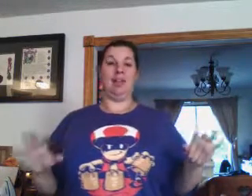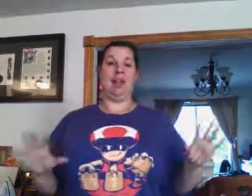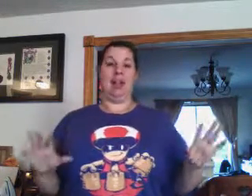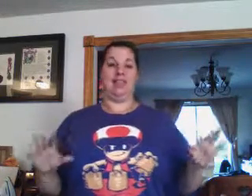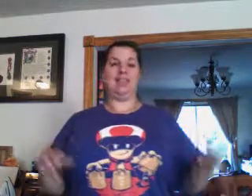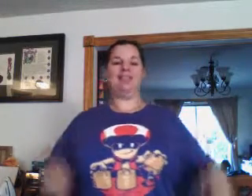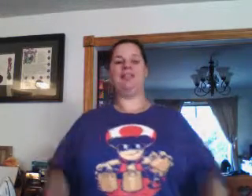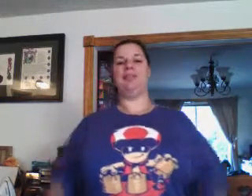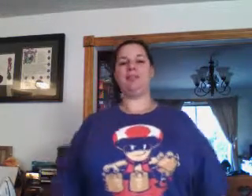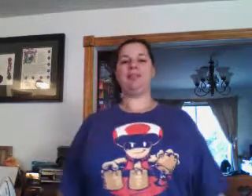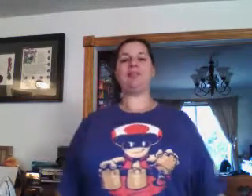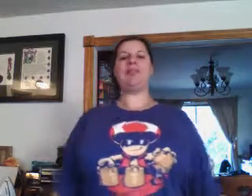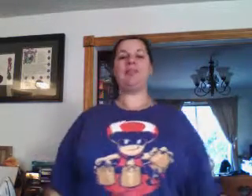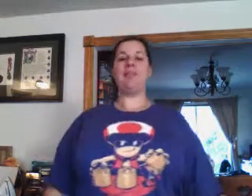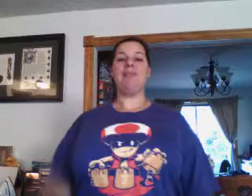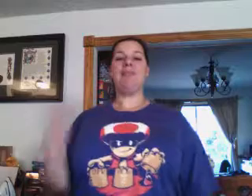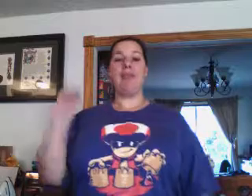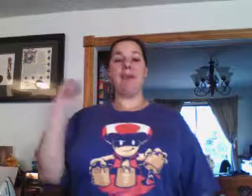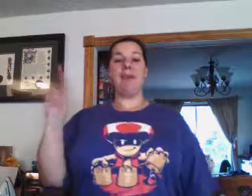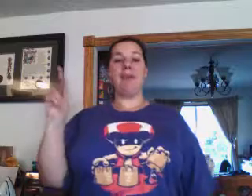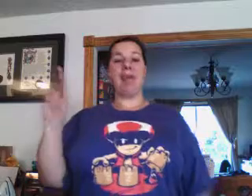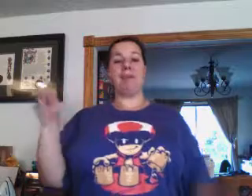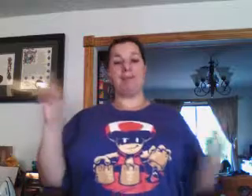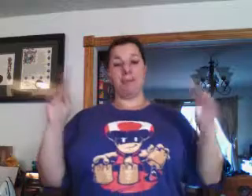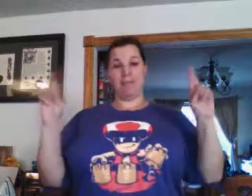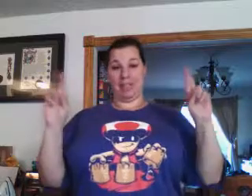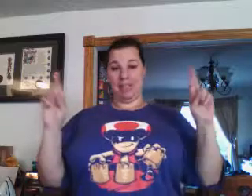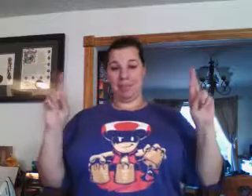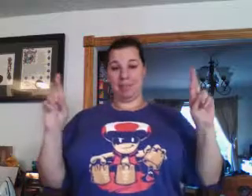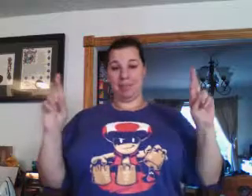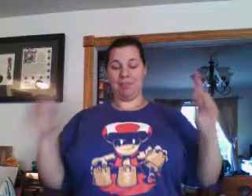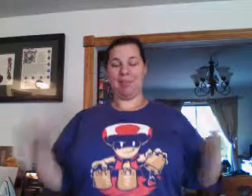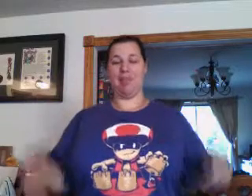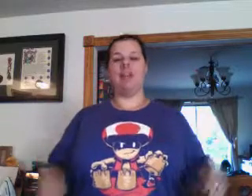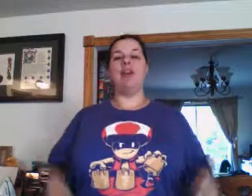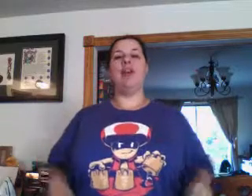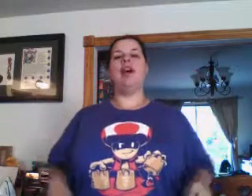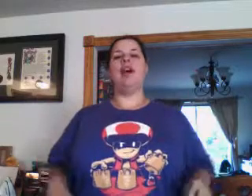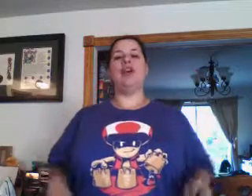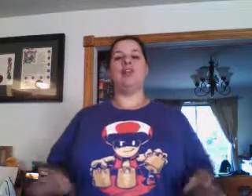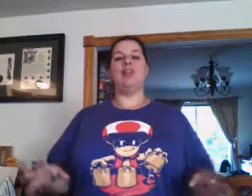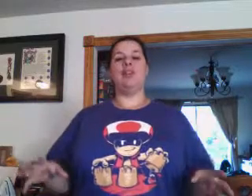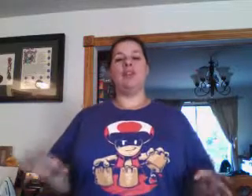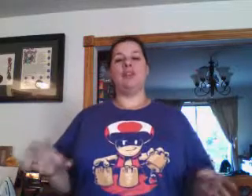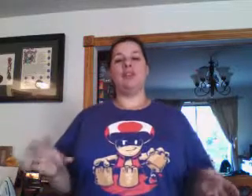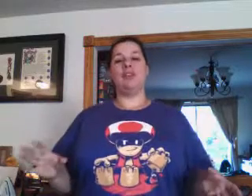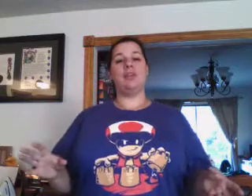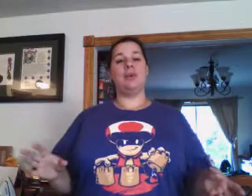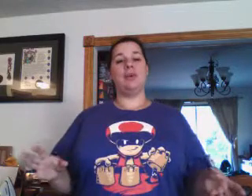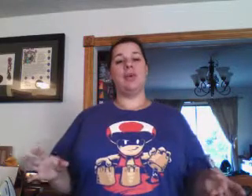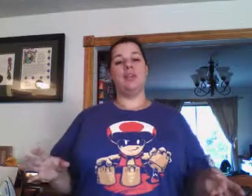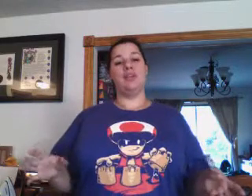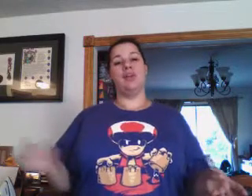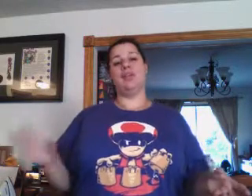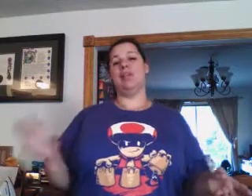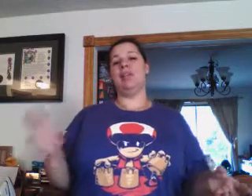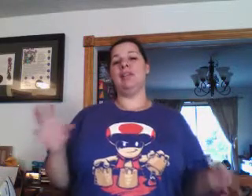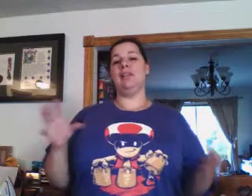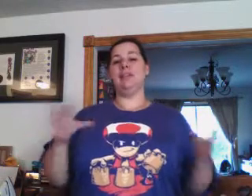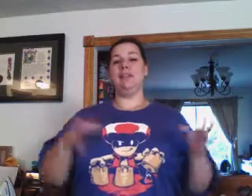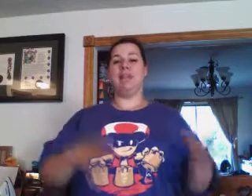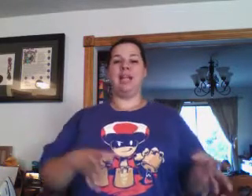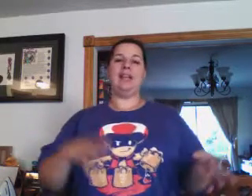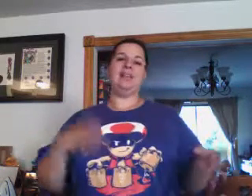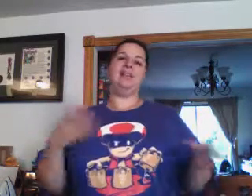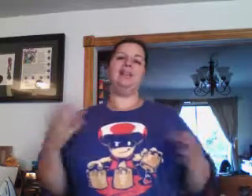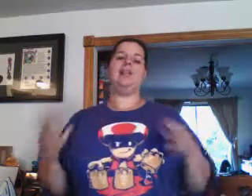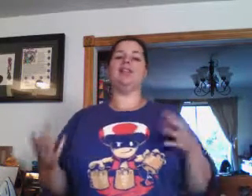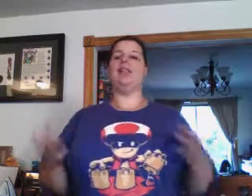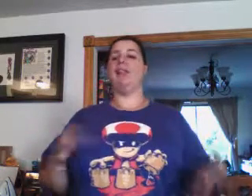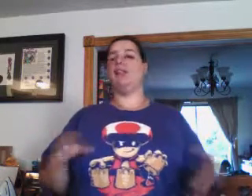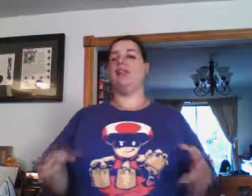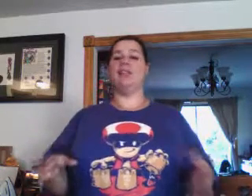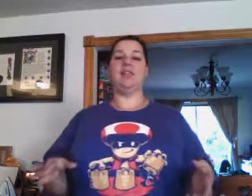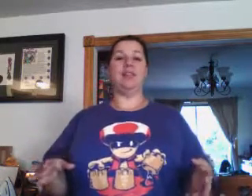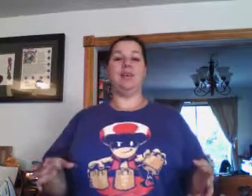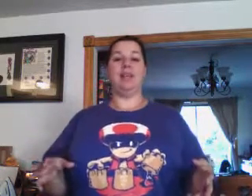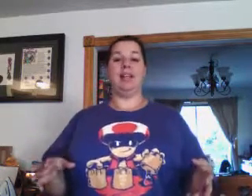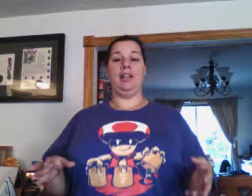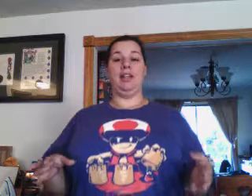can. Okay, ready? So first thing we're going to go over is places and things that you